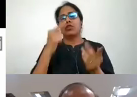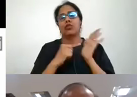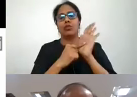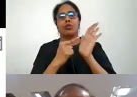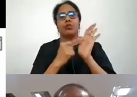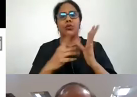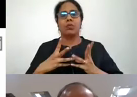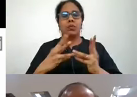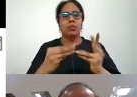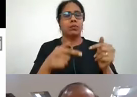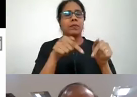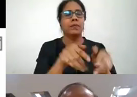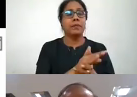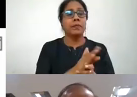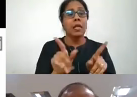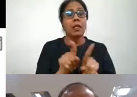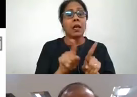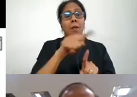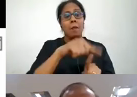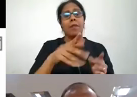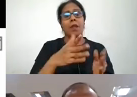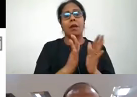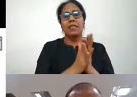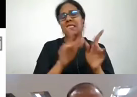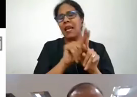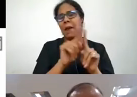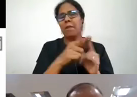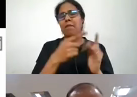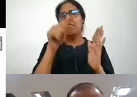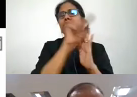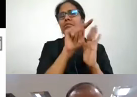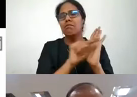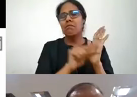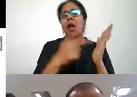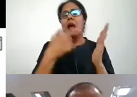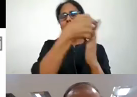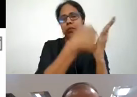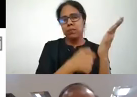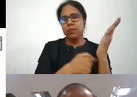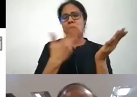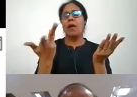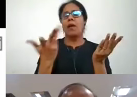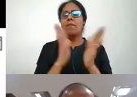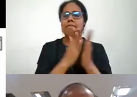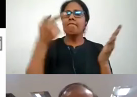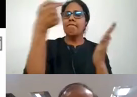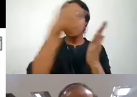which CDOT is maintaining, which actually connects all of them, app providers, PDOAs and